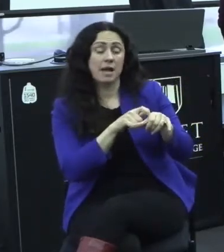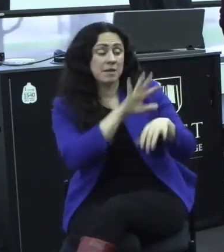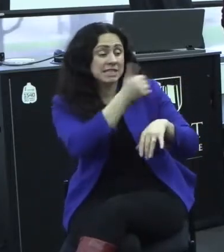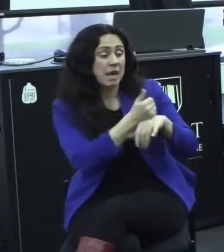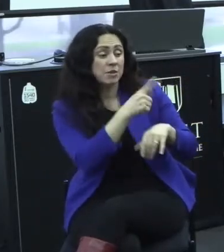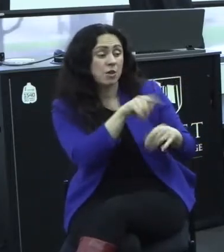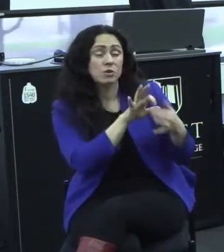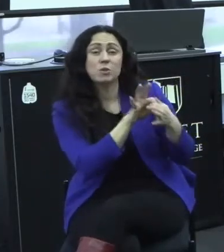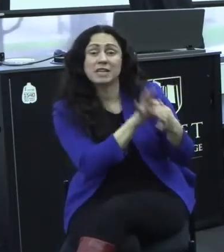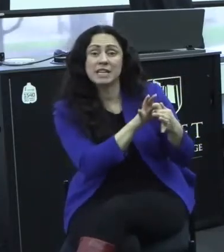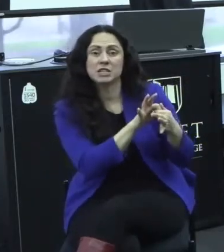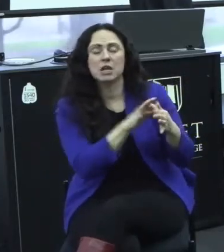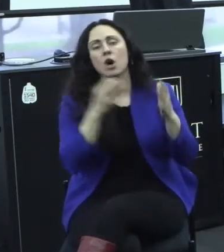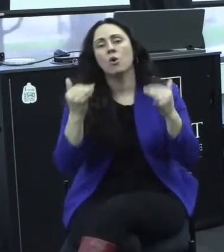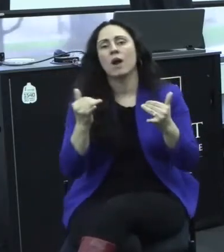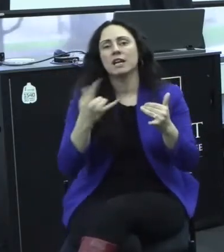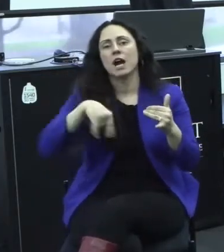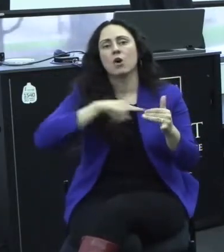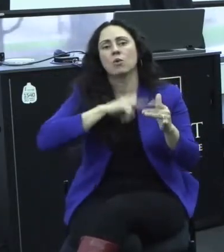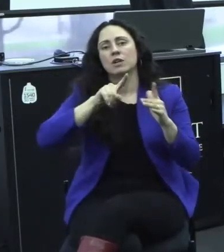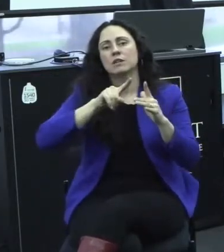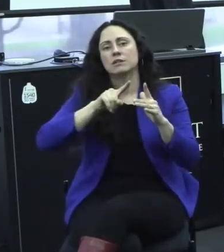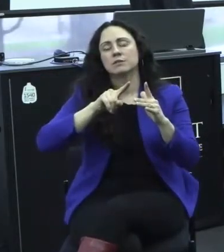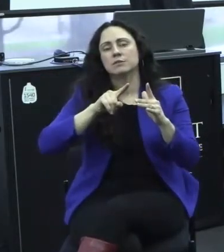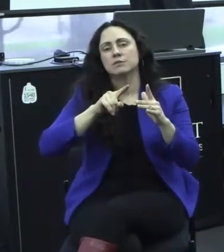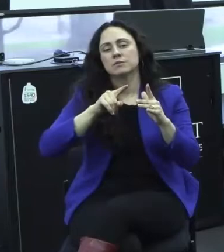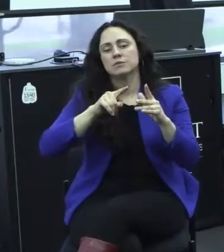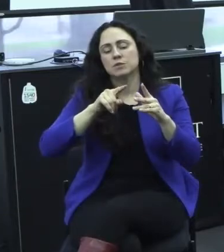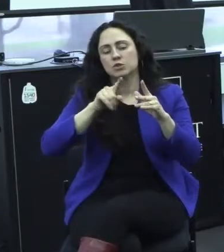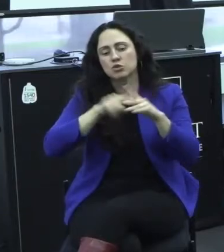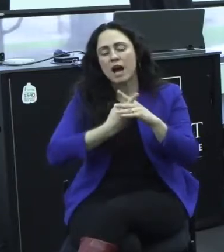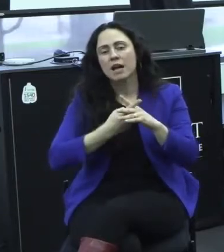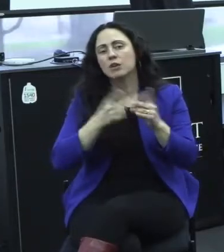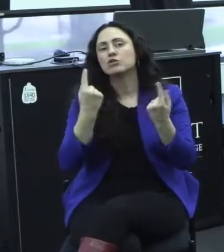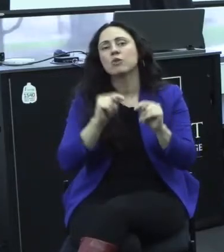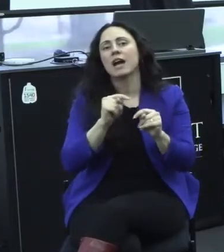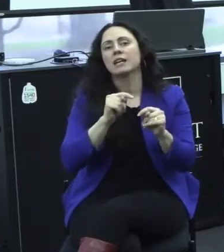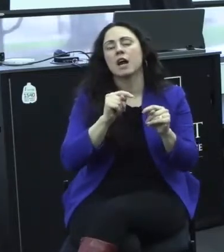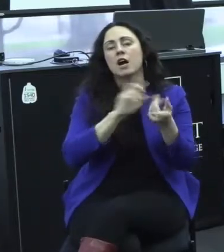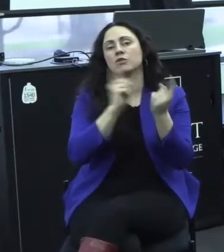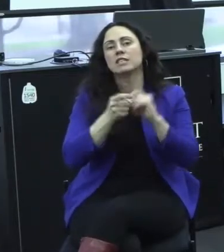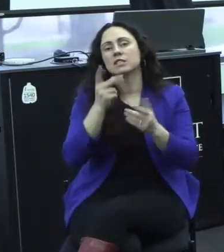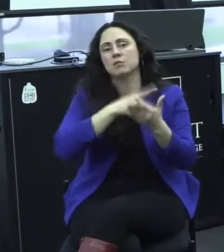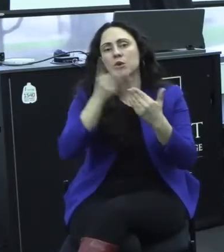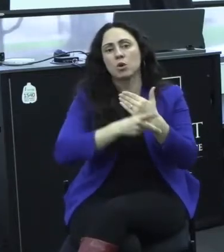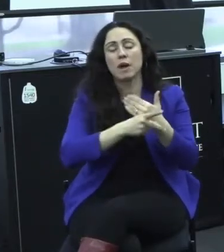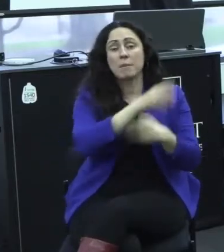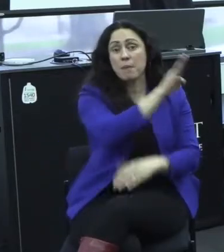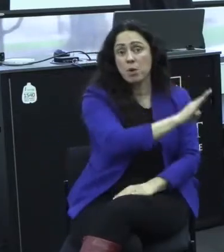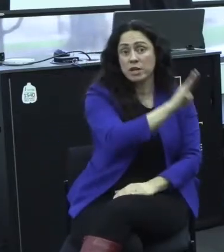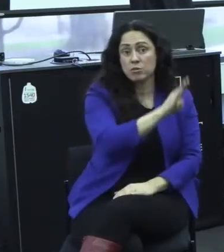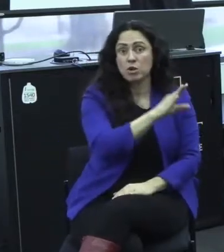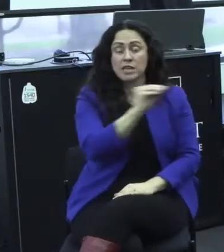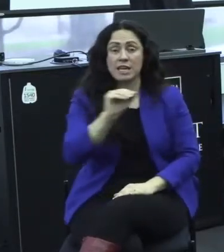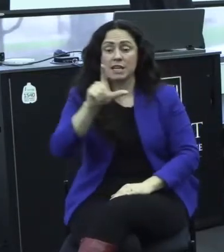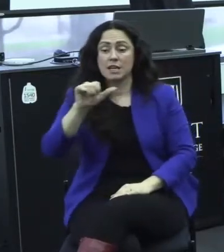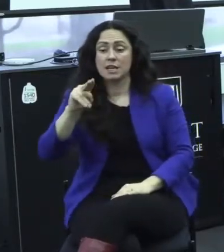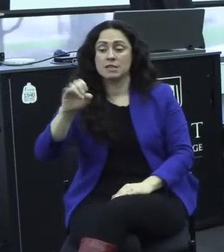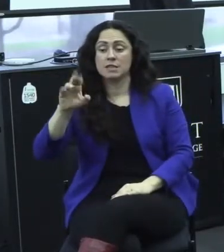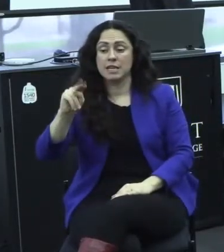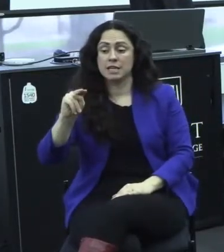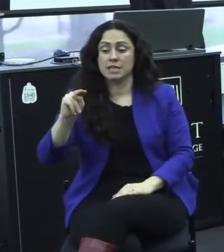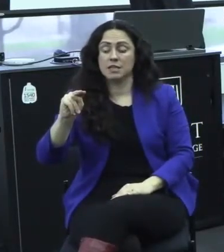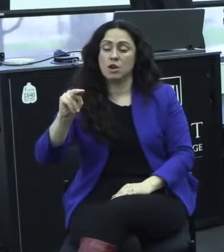We're currently piloting a transition program at Bolingbrook and Lincoln Way High Schools. I go there once a month and deliver a